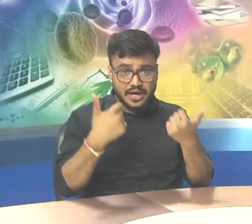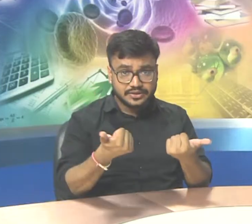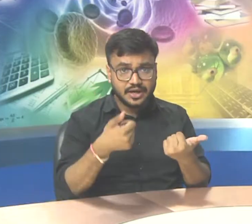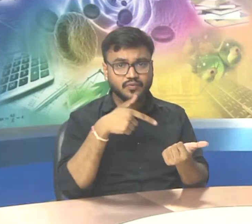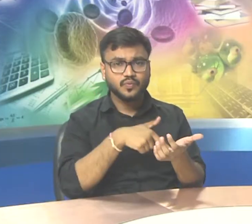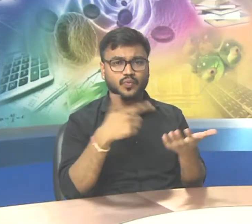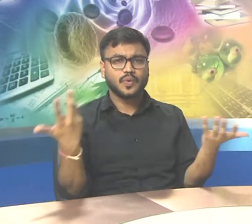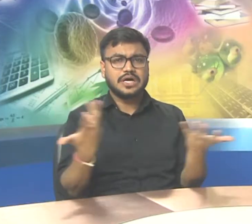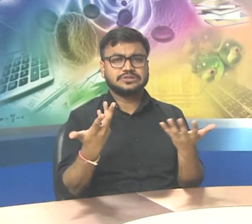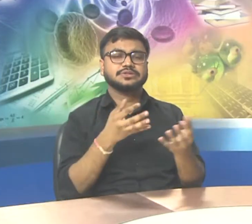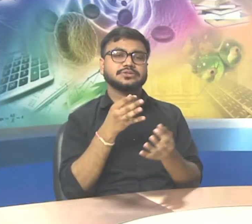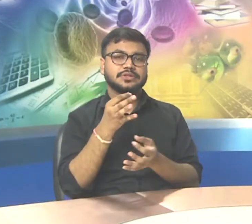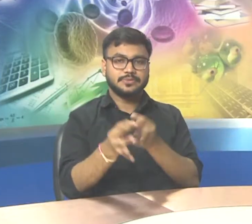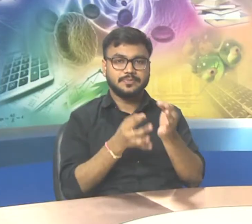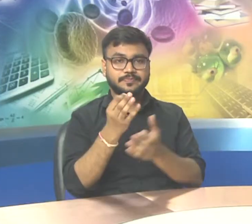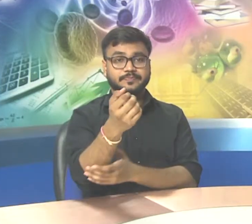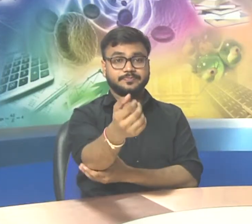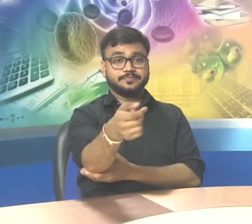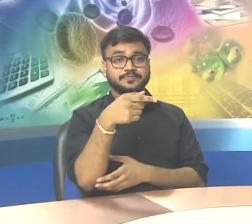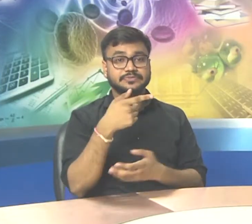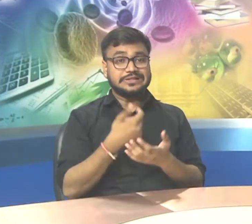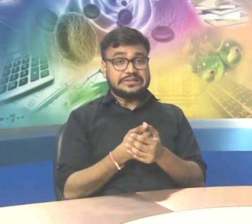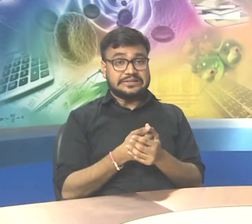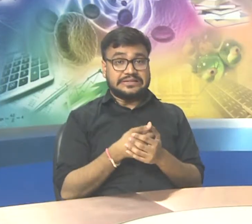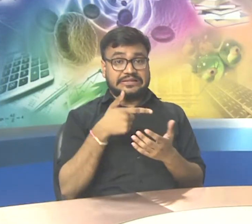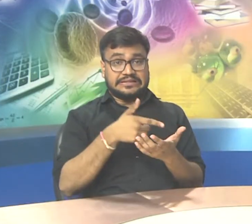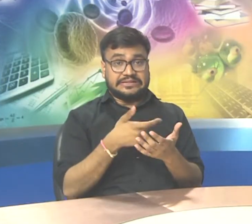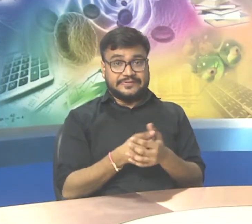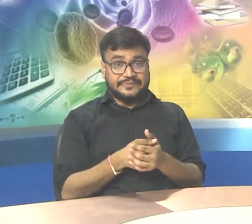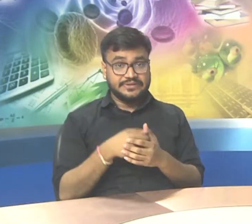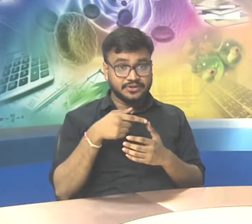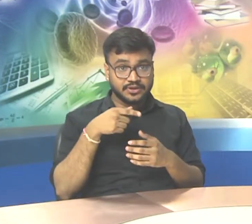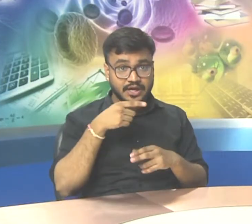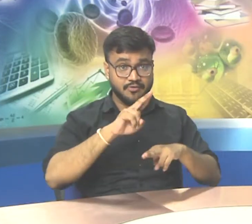Second is, food helps in bodybuilding.